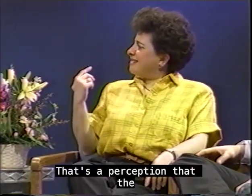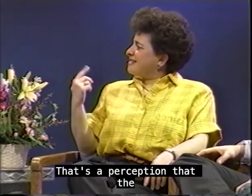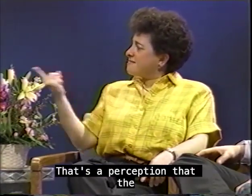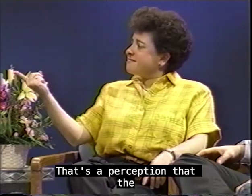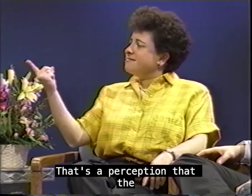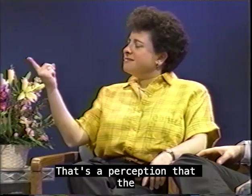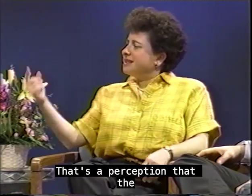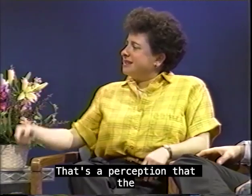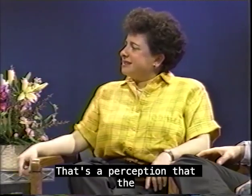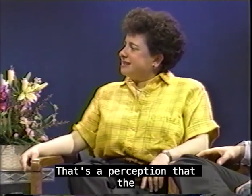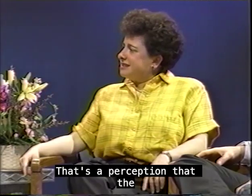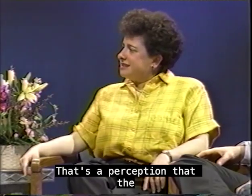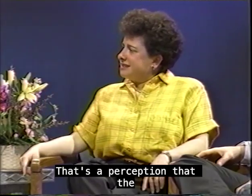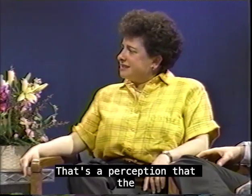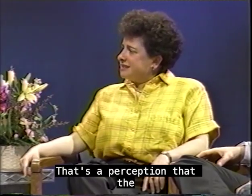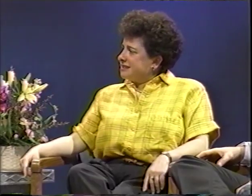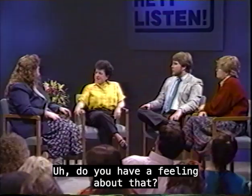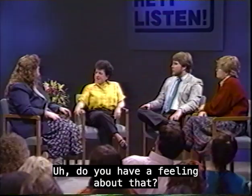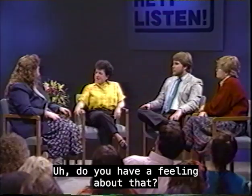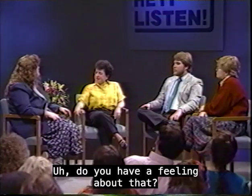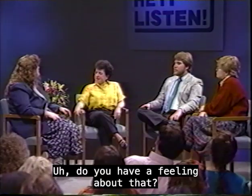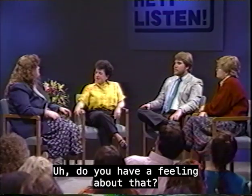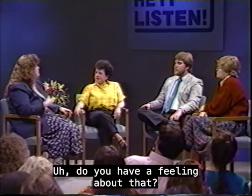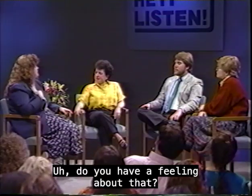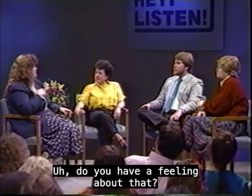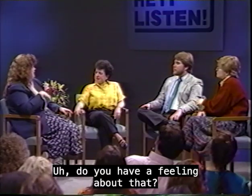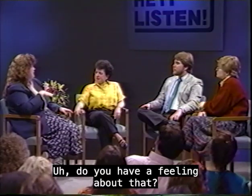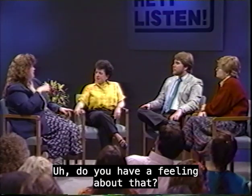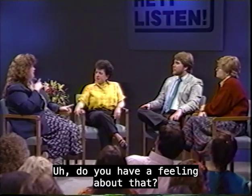generation seems to have. Do you have a feeling about that?